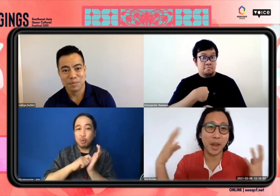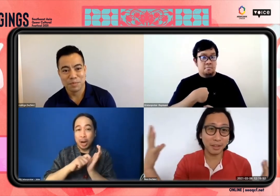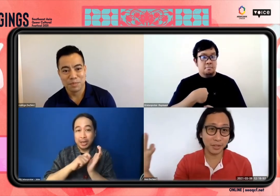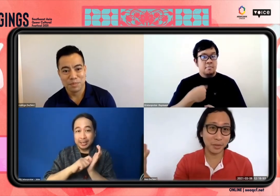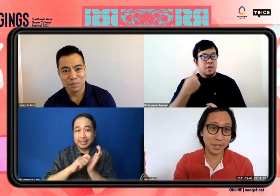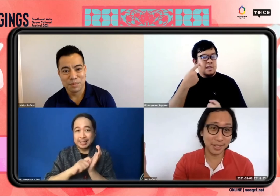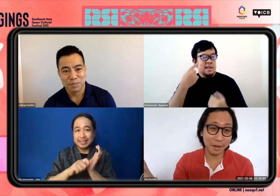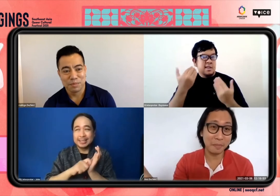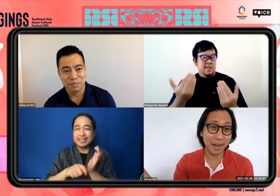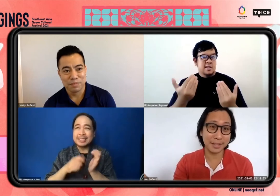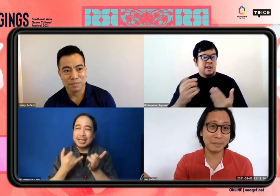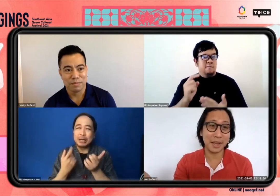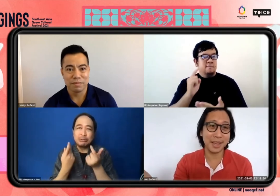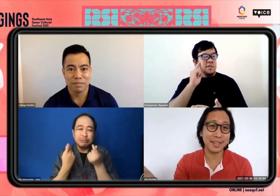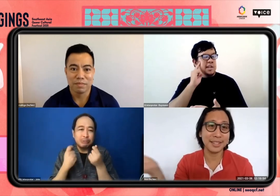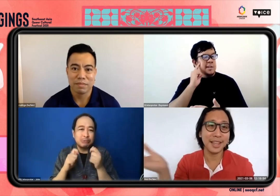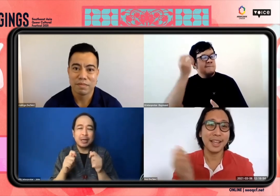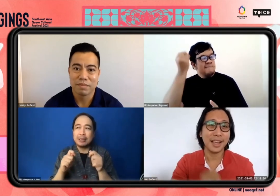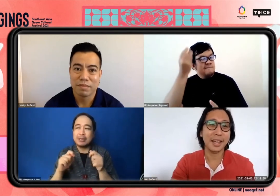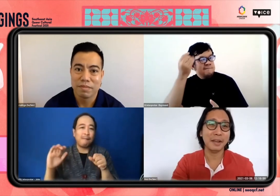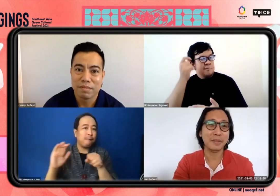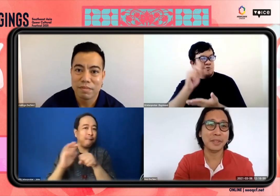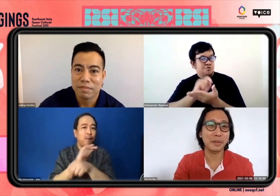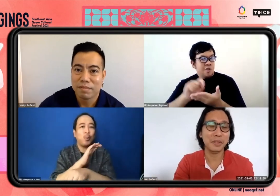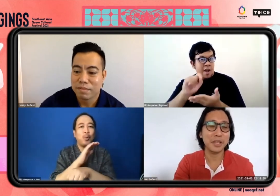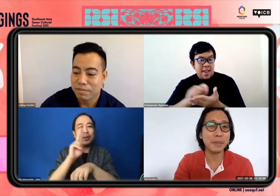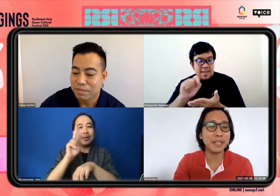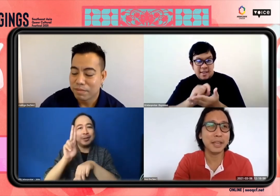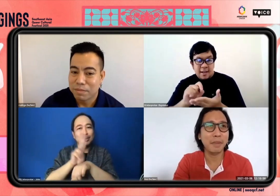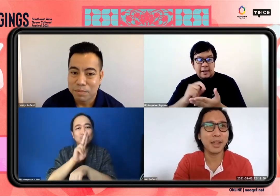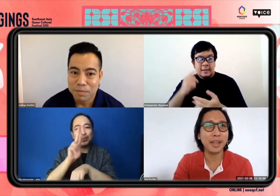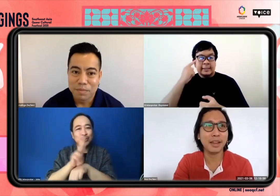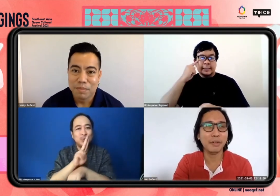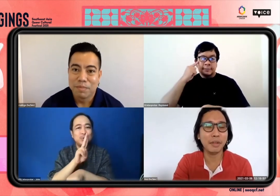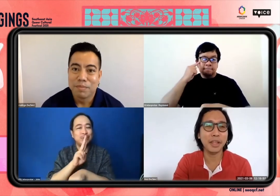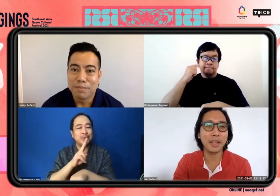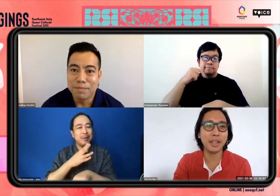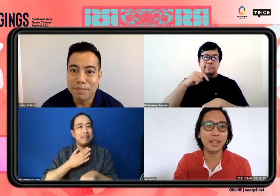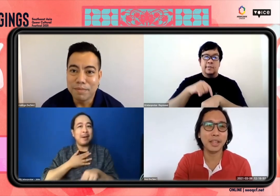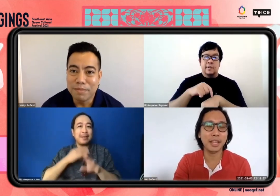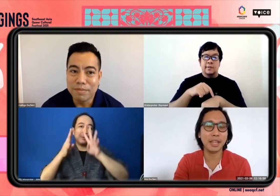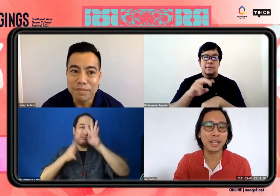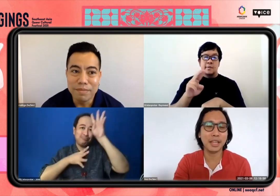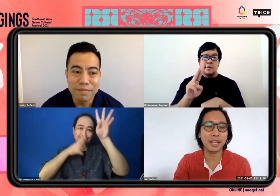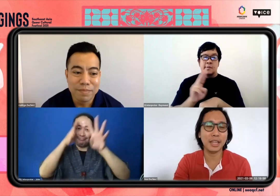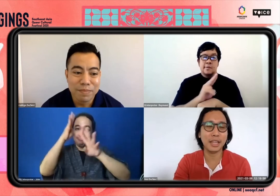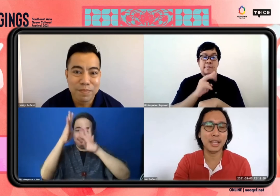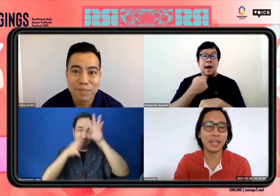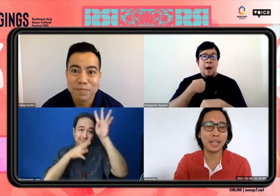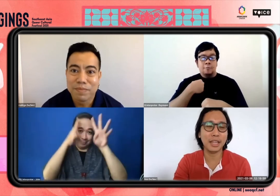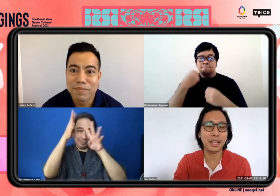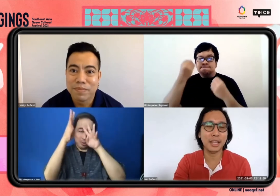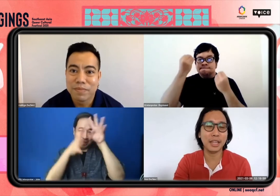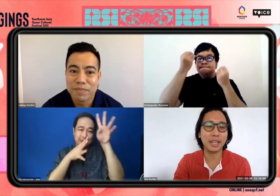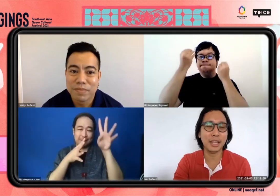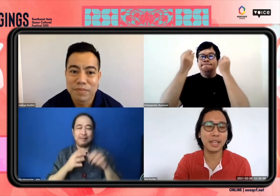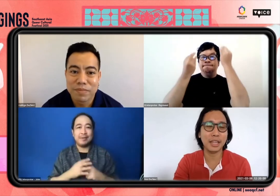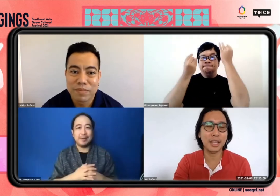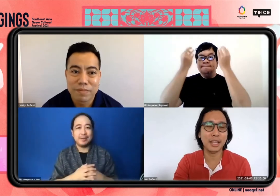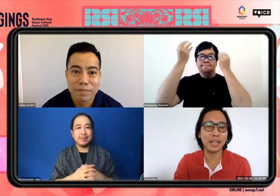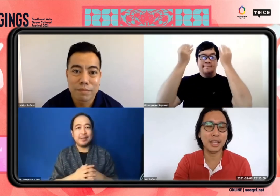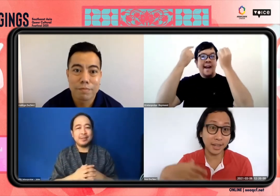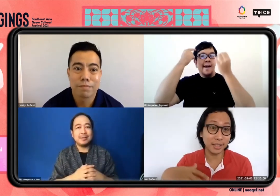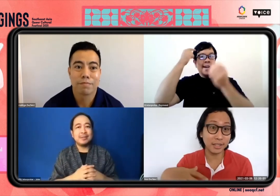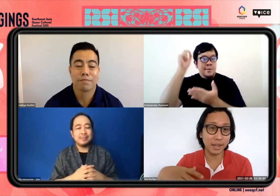know, your creative juices are maximized. So this pandemic really gave me the opportunity